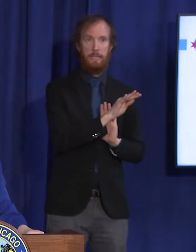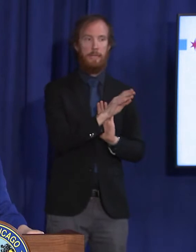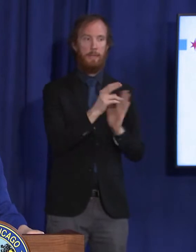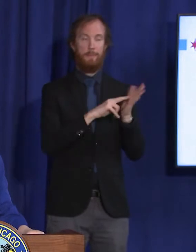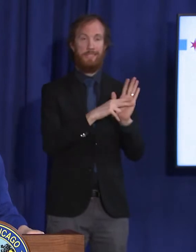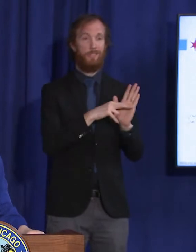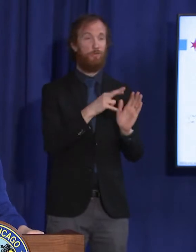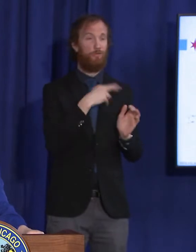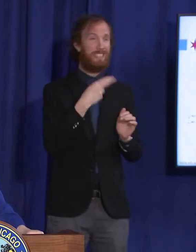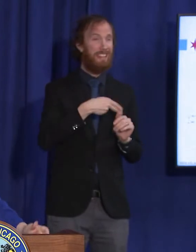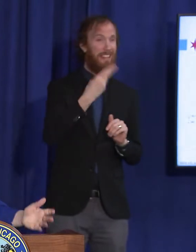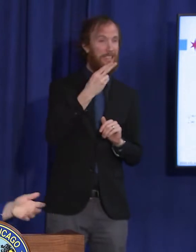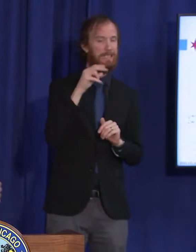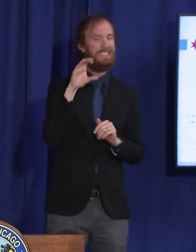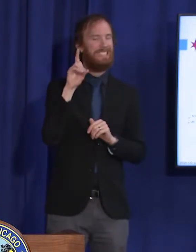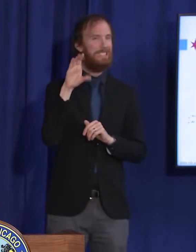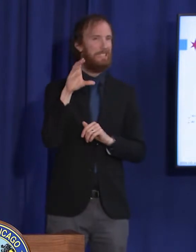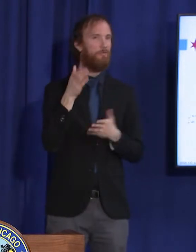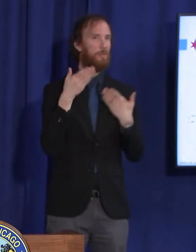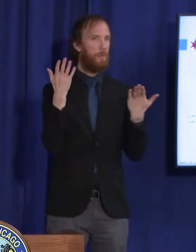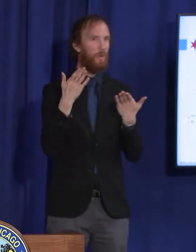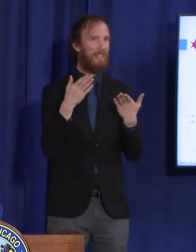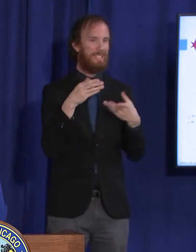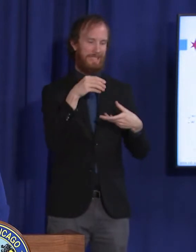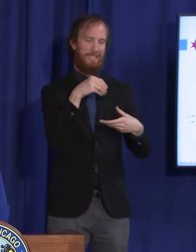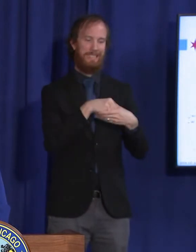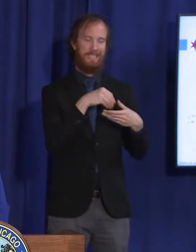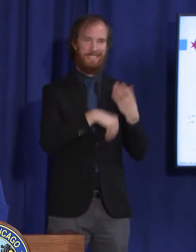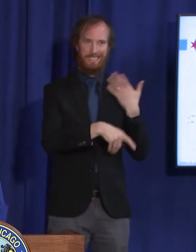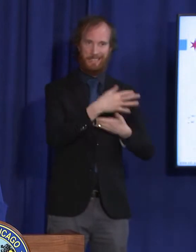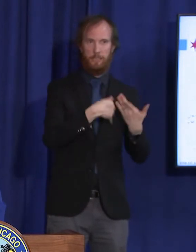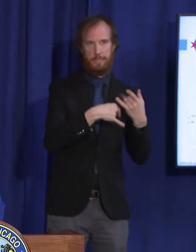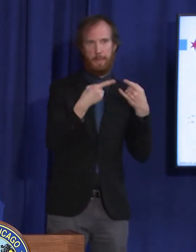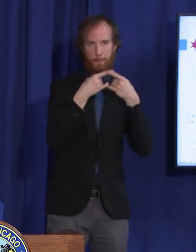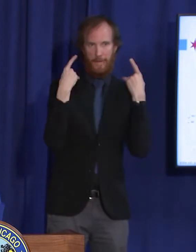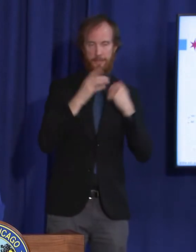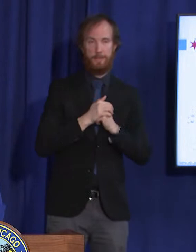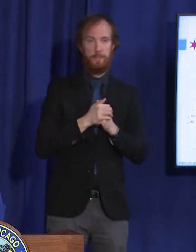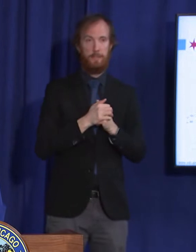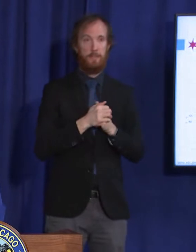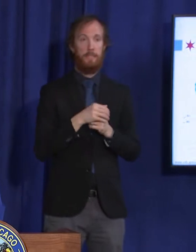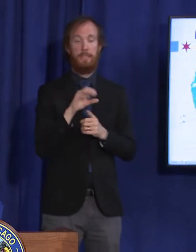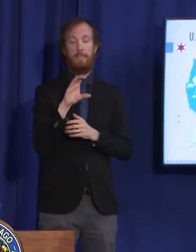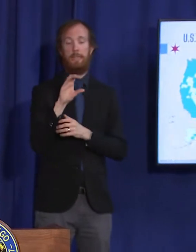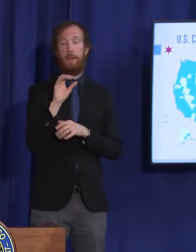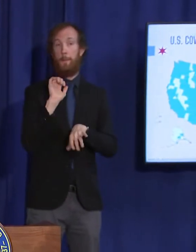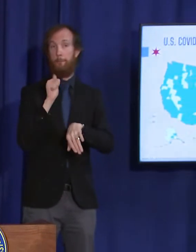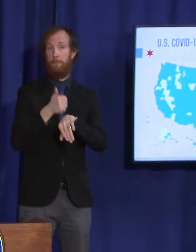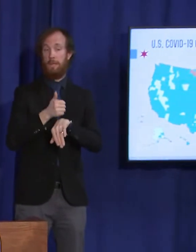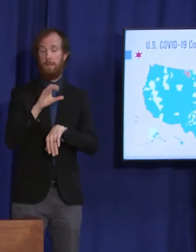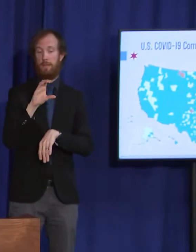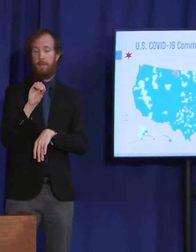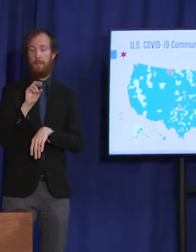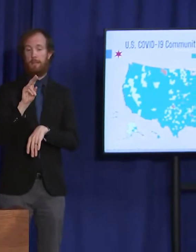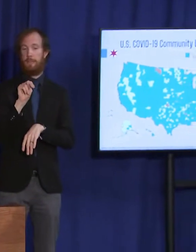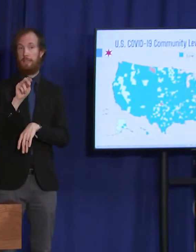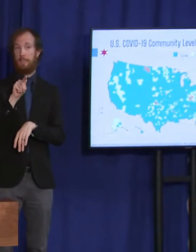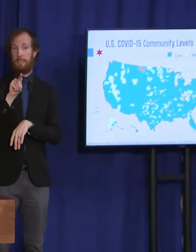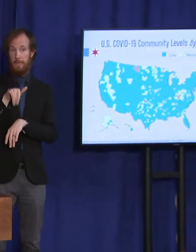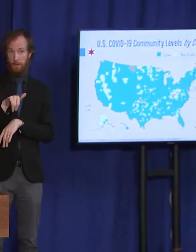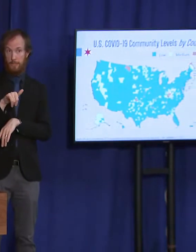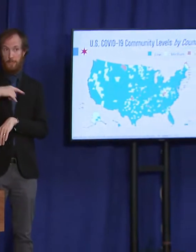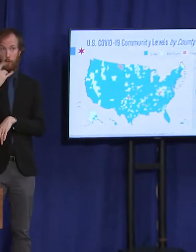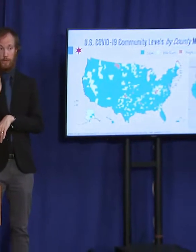masks. And here's what the community levels look like by county map again. So this is one of the differences. As